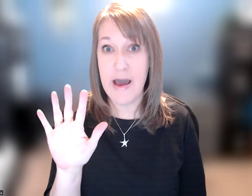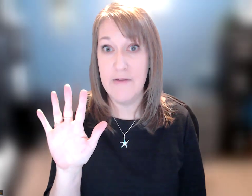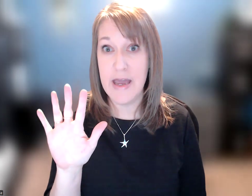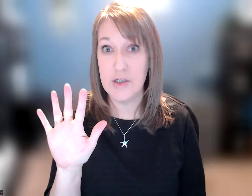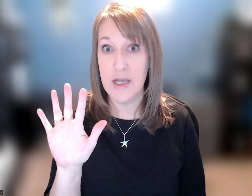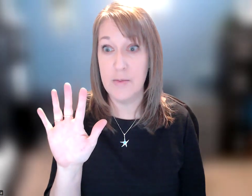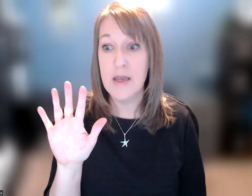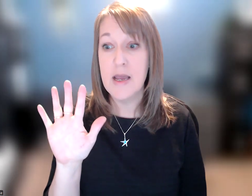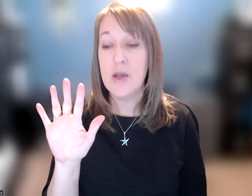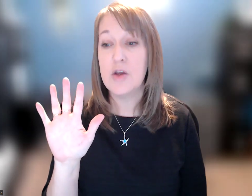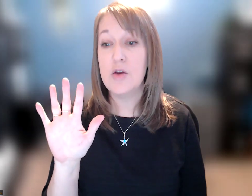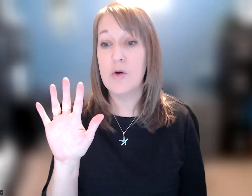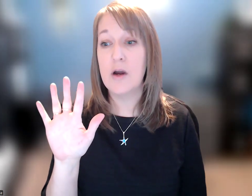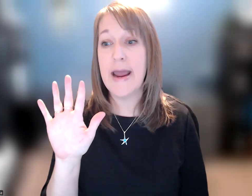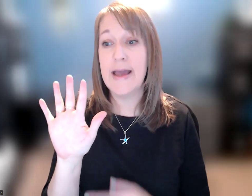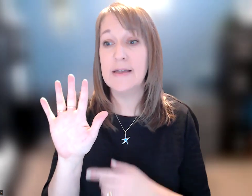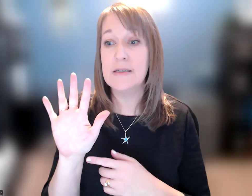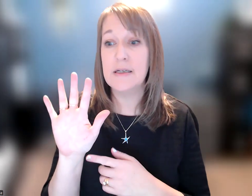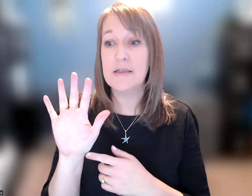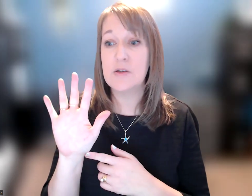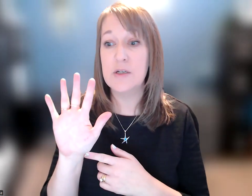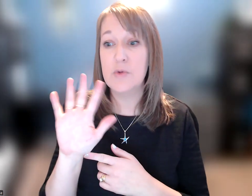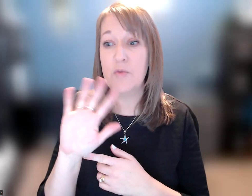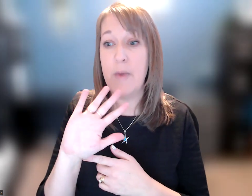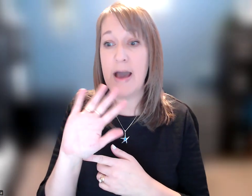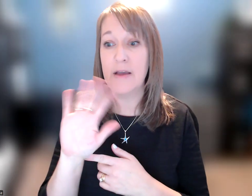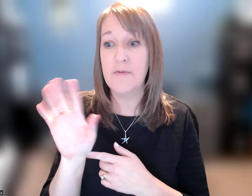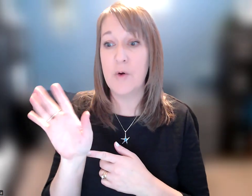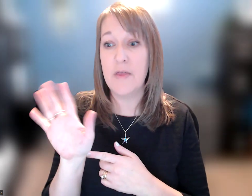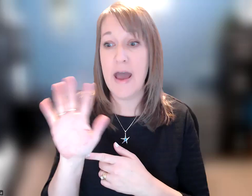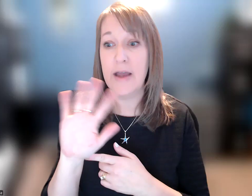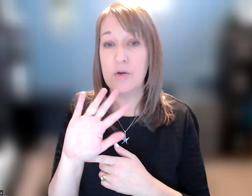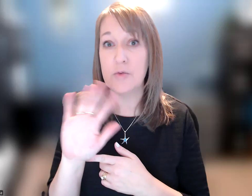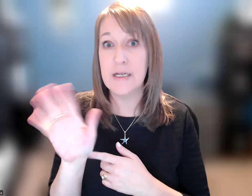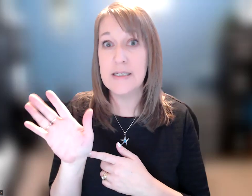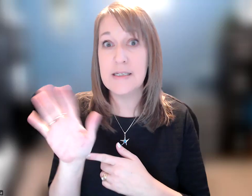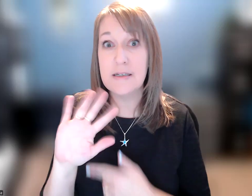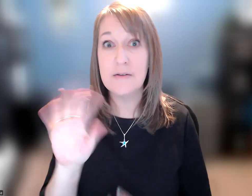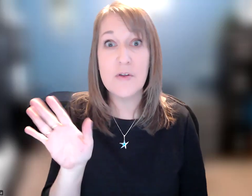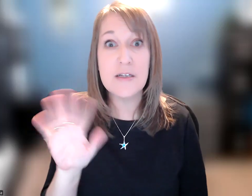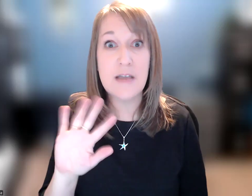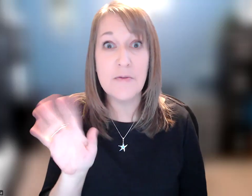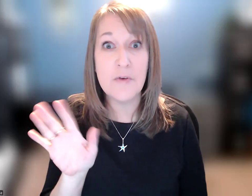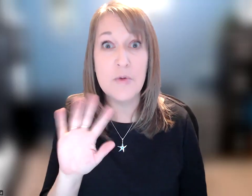5 hand shape. Your hand is going to move back and forth at your wrist for the sign for